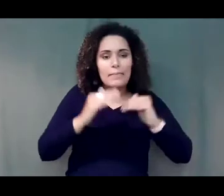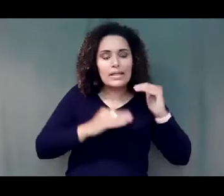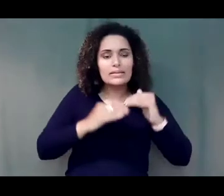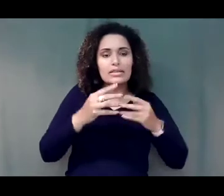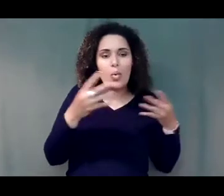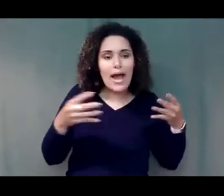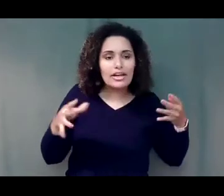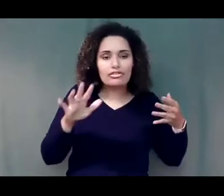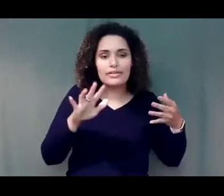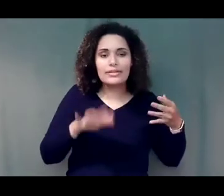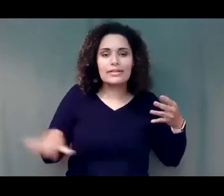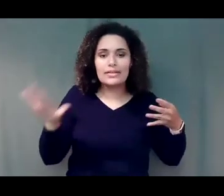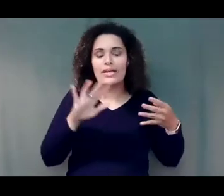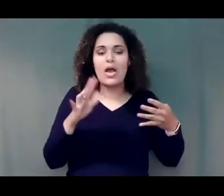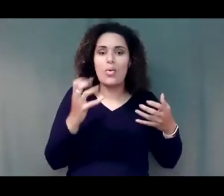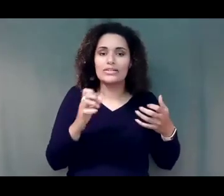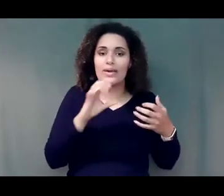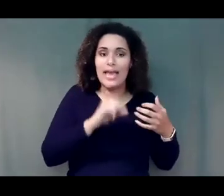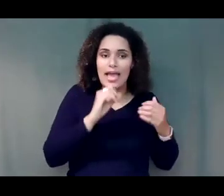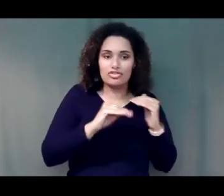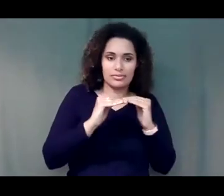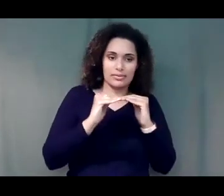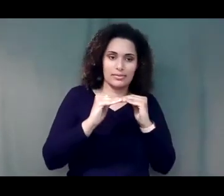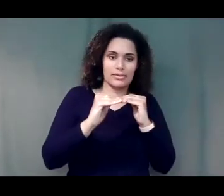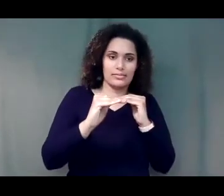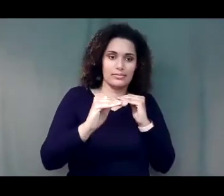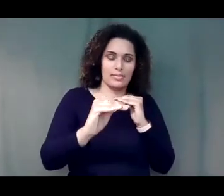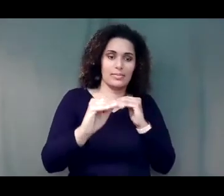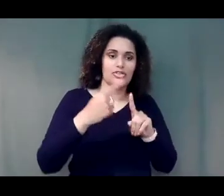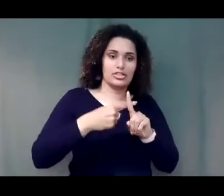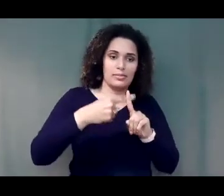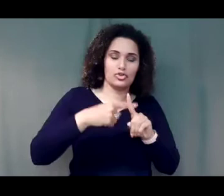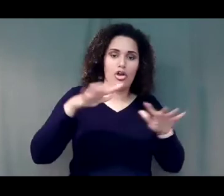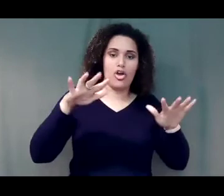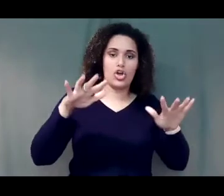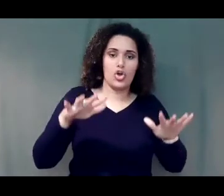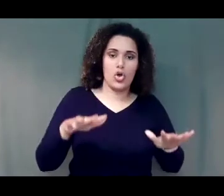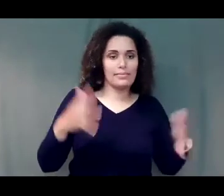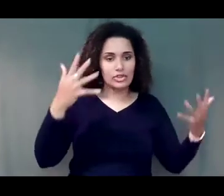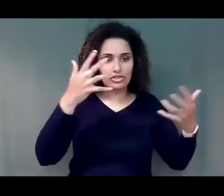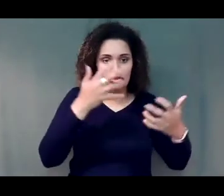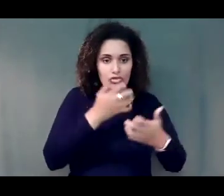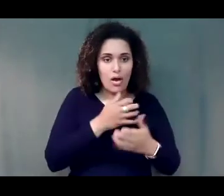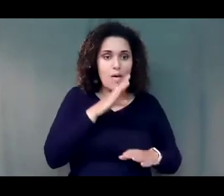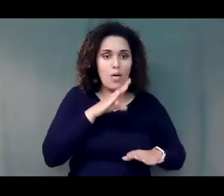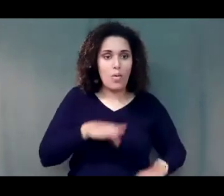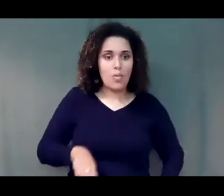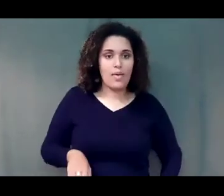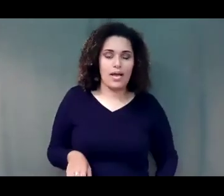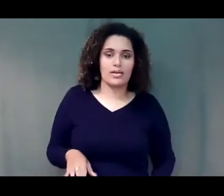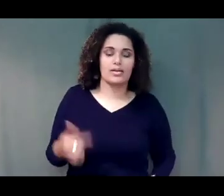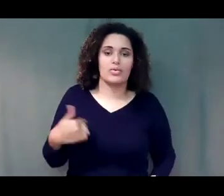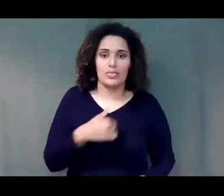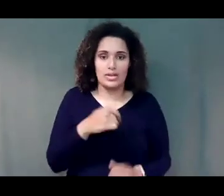wine wants to age at a very kind of stable temperature in a very kind of calm, dark, quiet place. We did tons